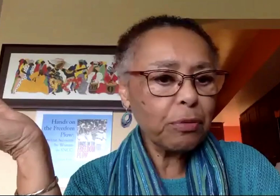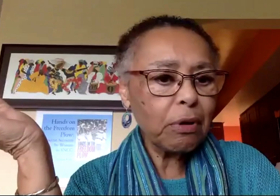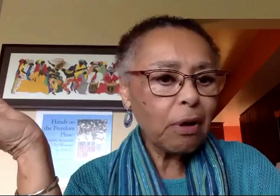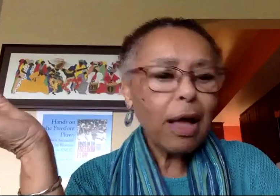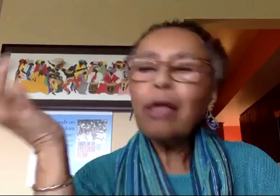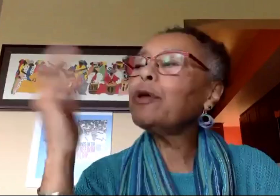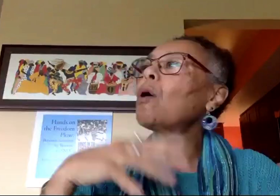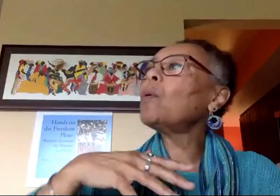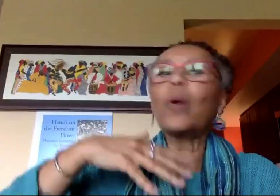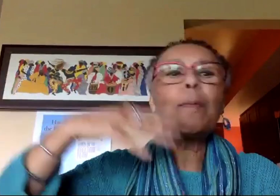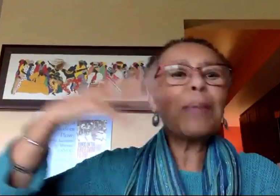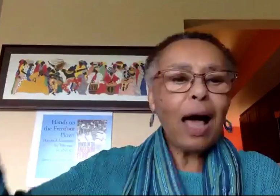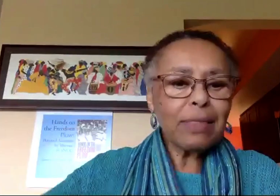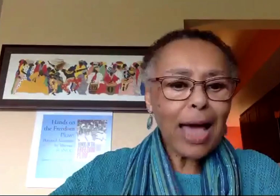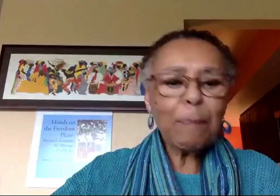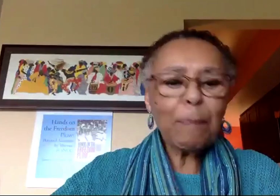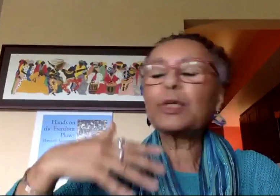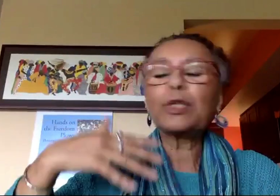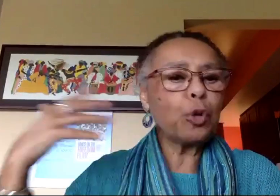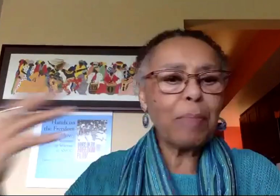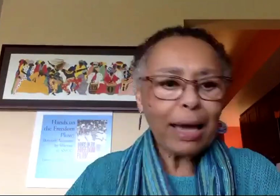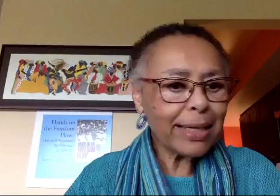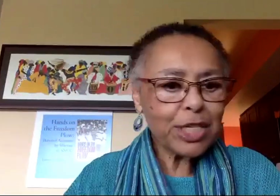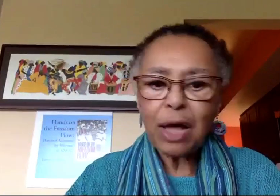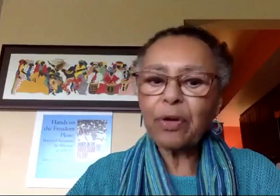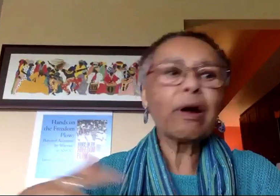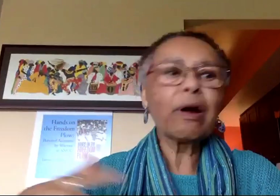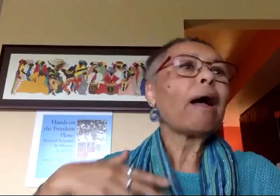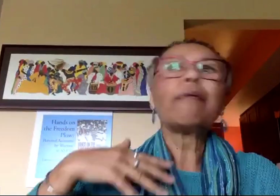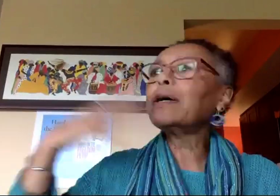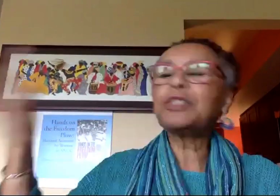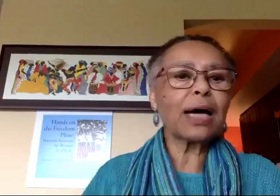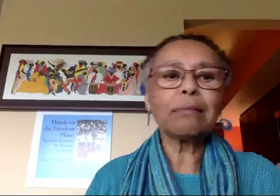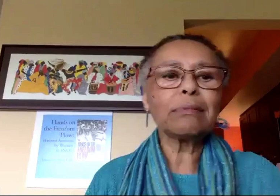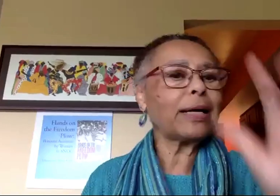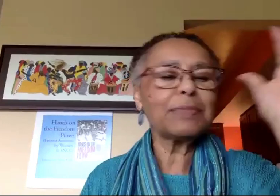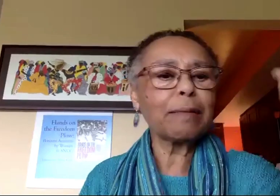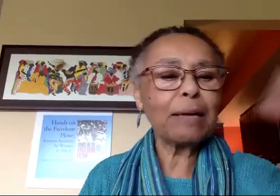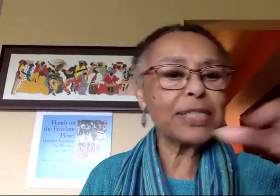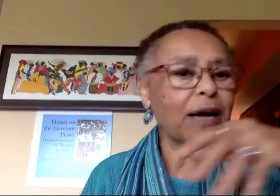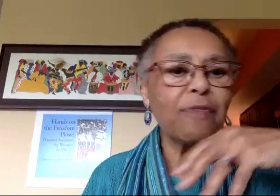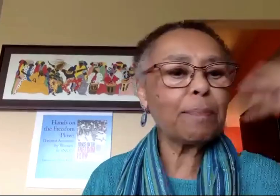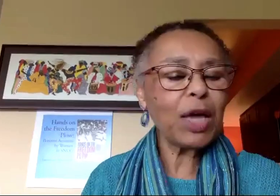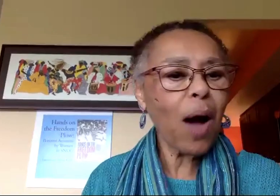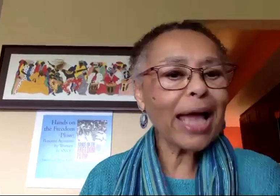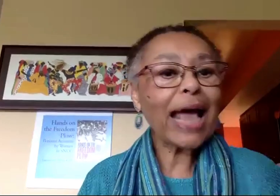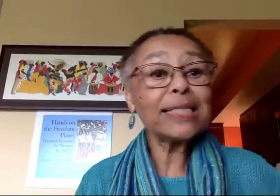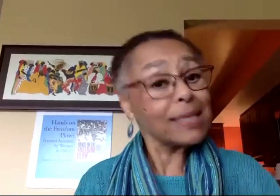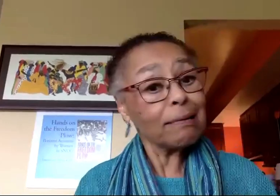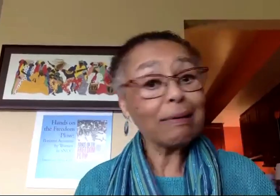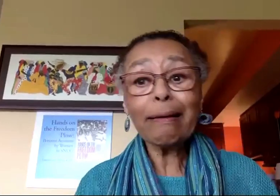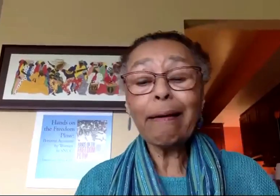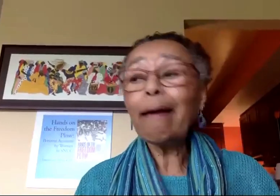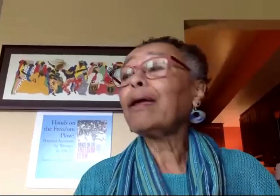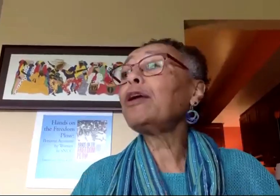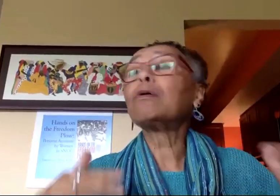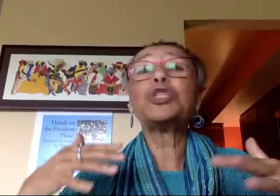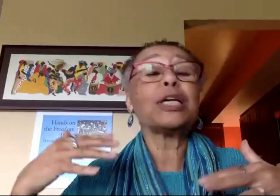to. We're beyond that. People are too mad at each other. They're just going to let him sing by himself and be quiet. And